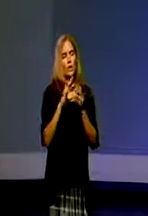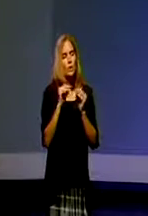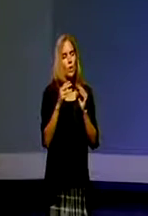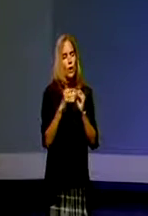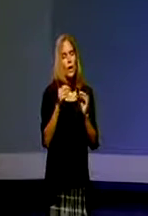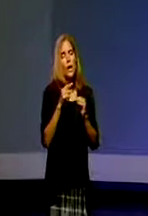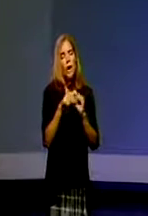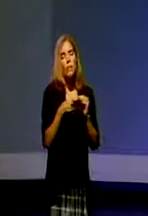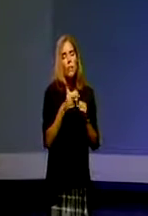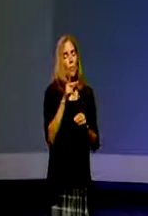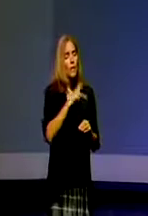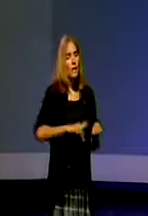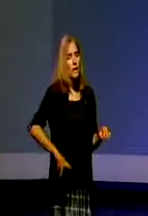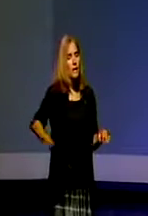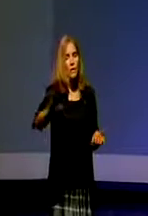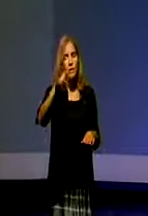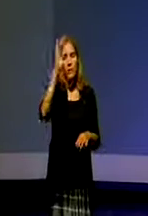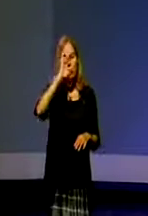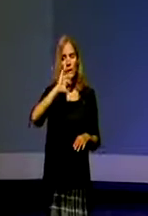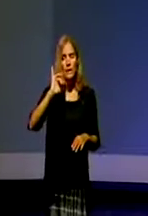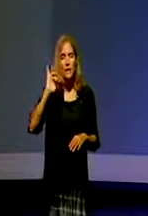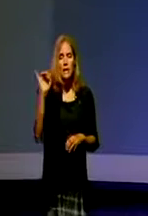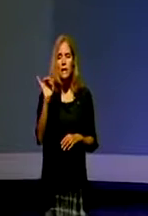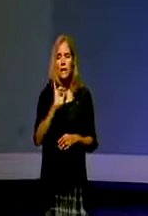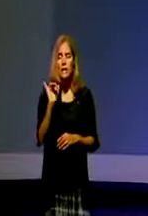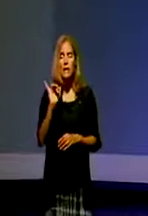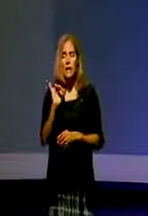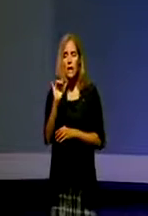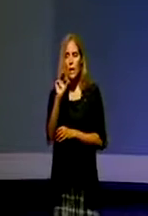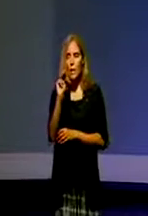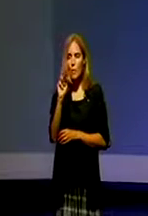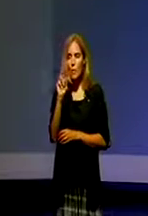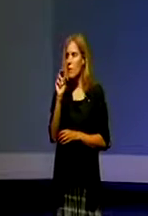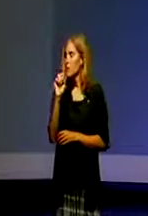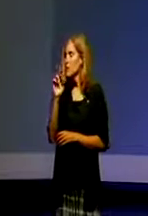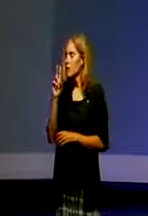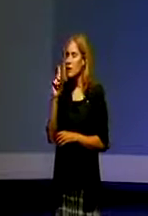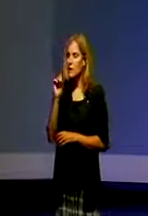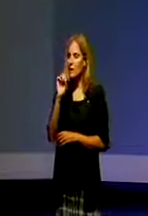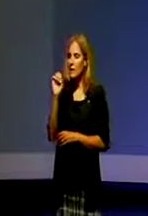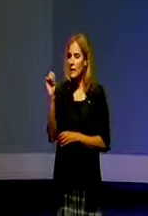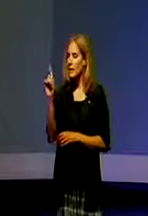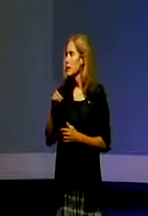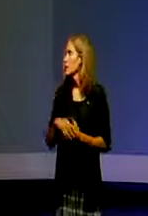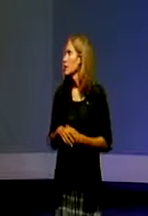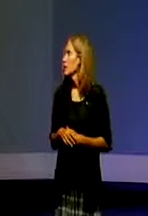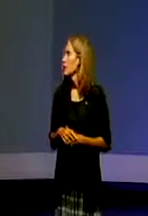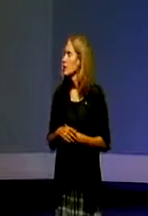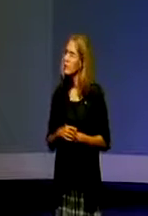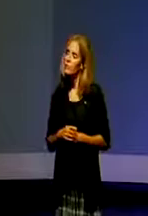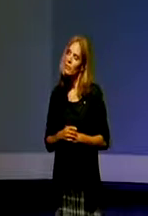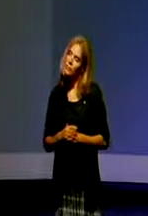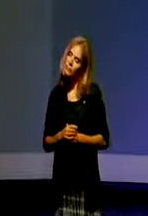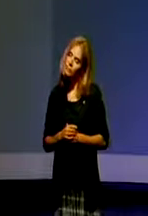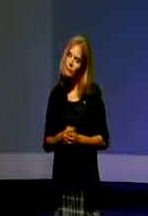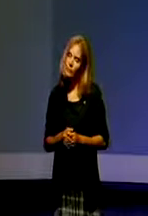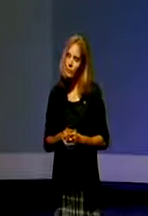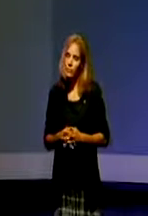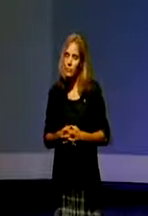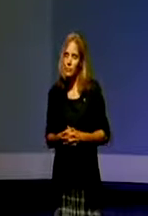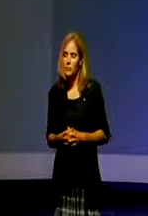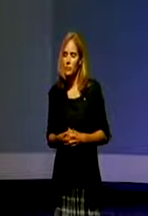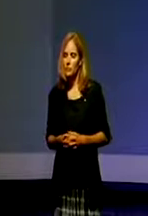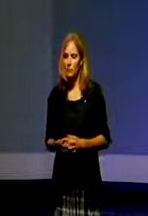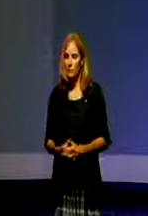about what the kingdom of God is like, and he says it's like a mustard seed. And as I read this parable, I want you to take a look at this picture